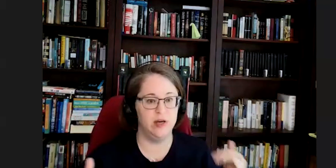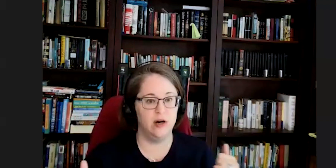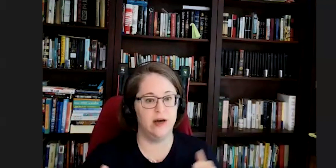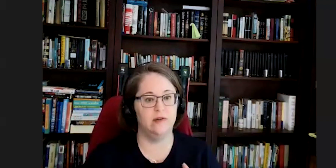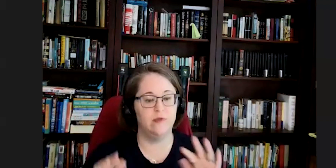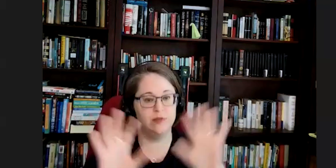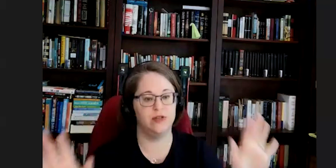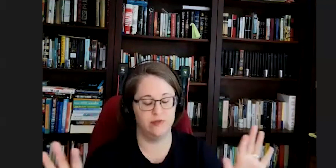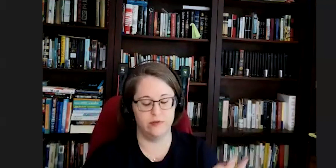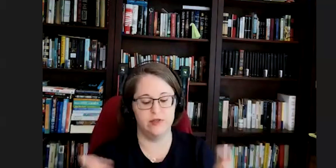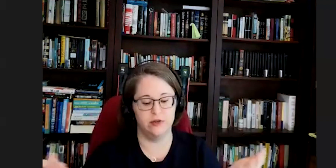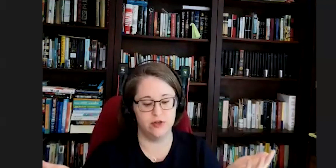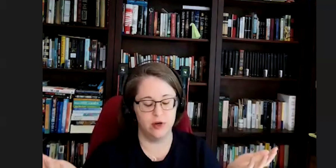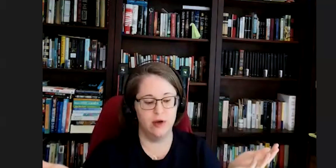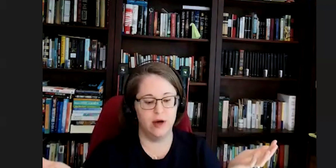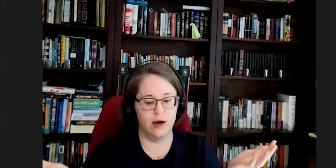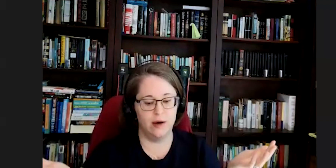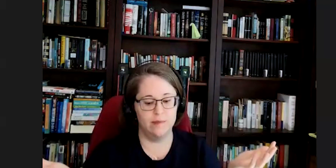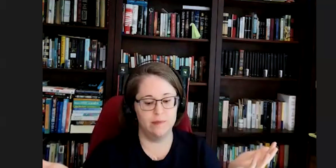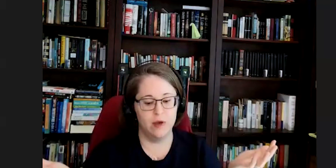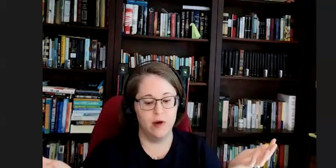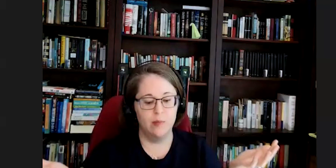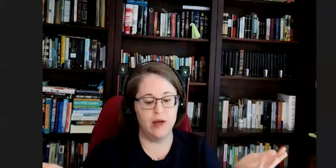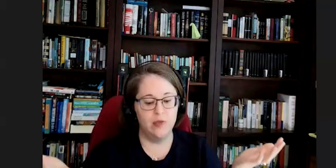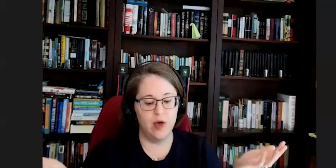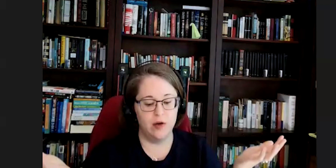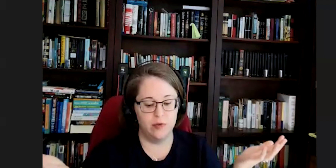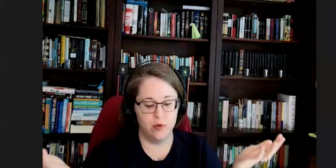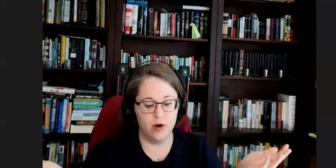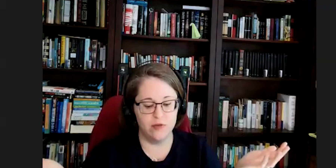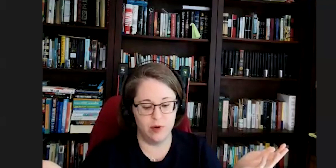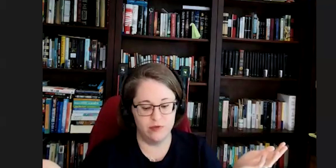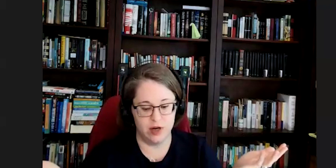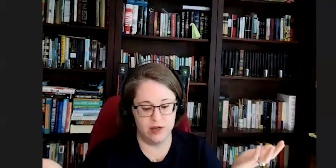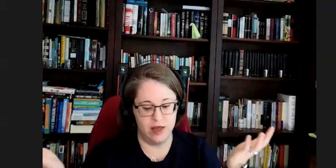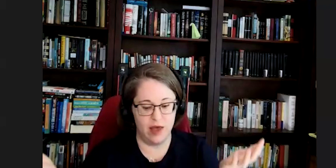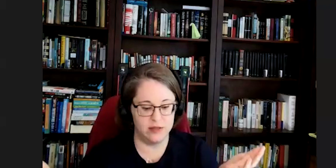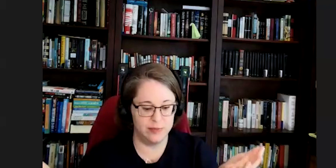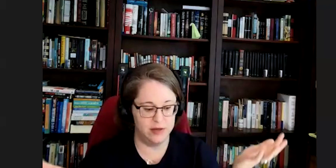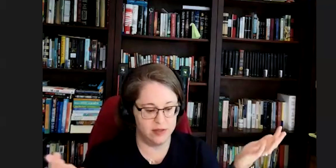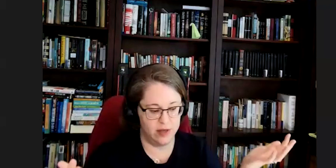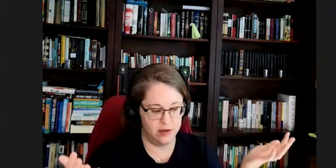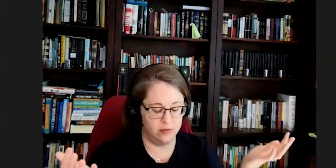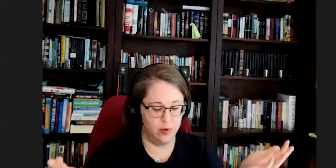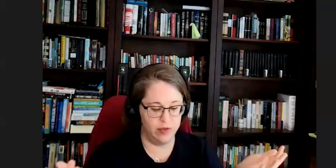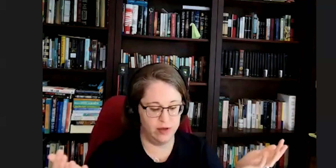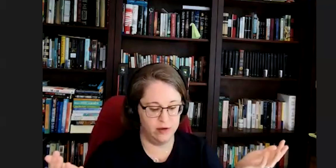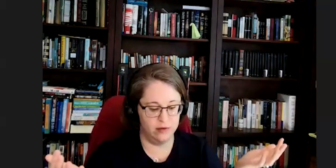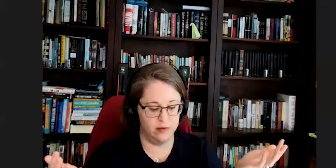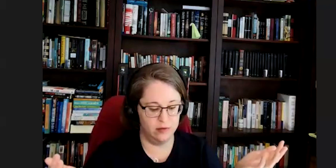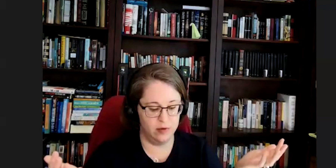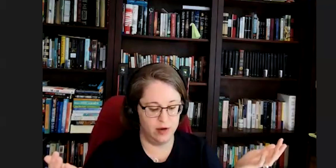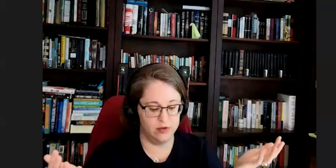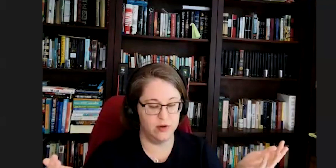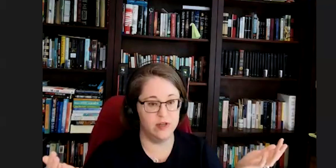by the VPR now, Vice President for Research. But the work that we've done in that space, and then